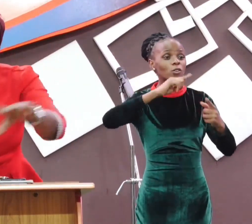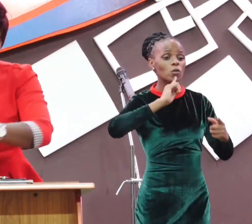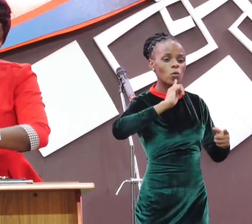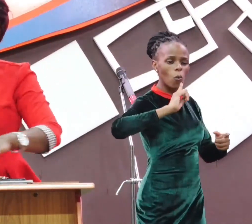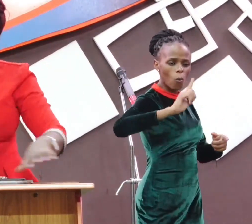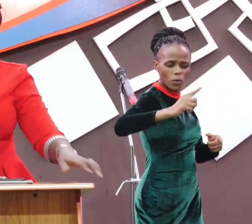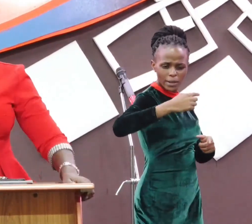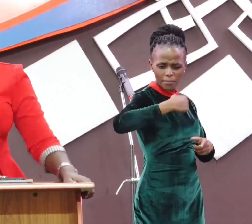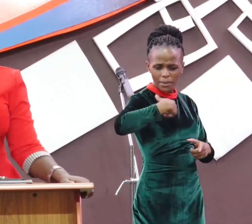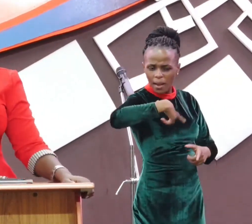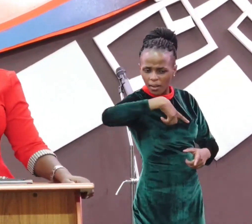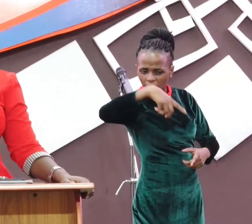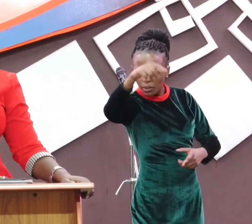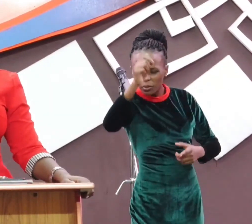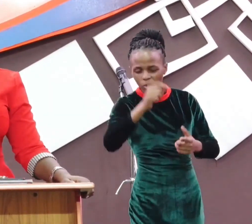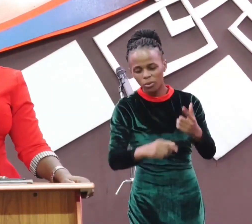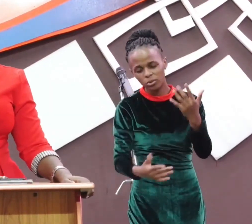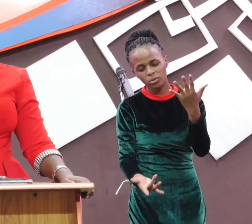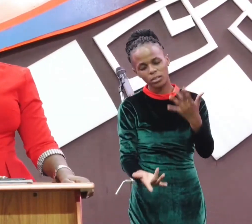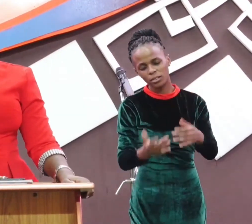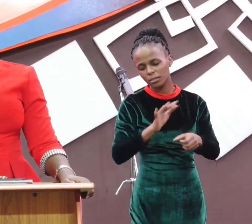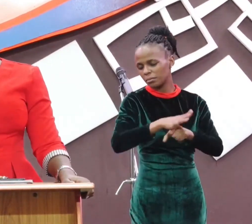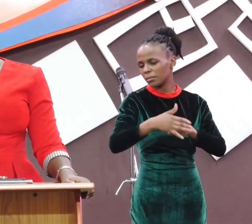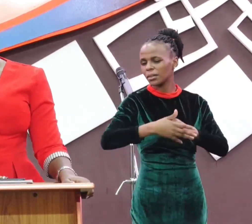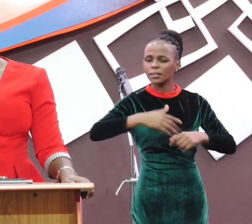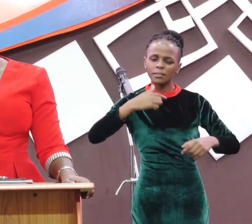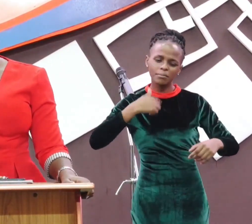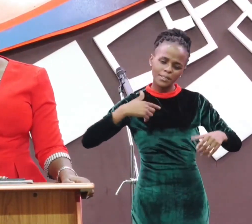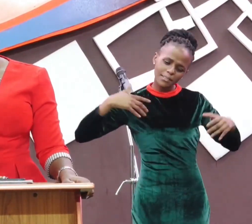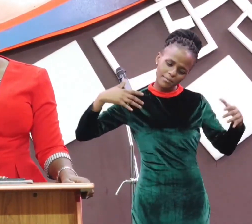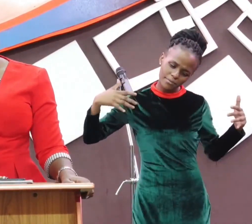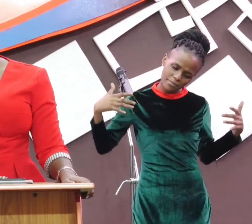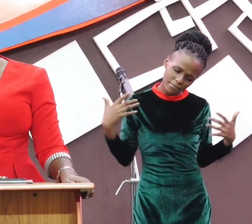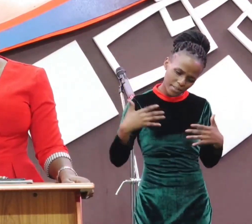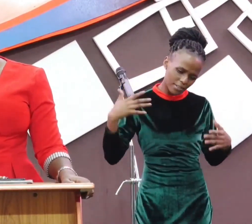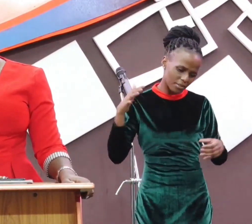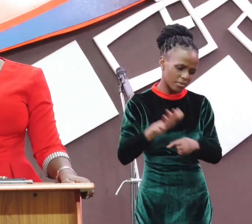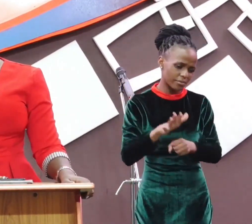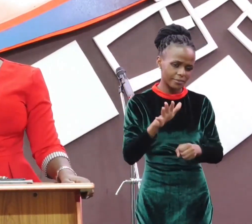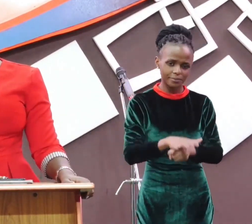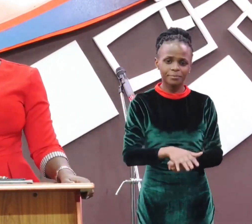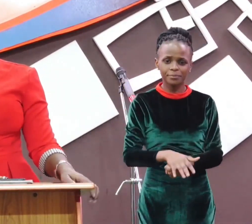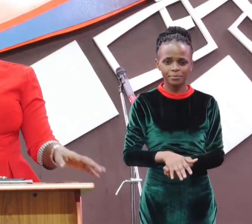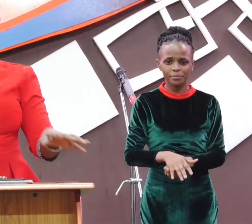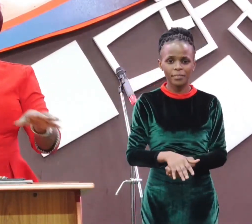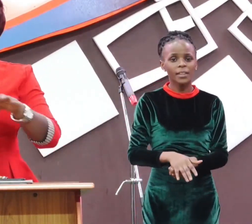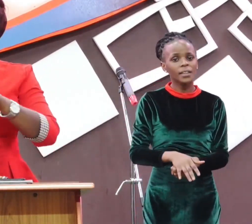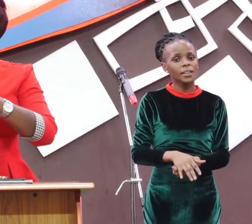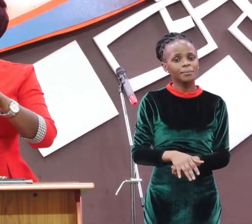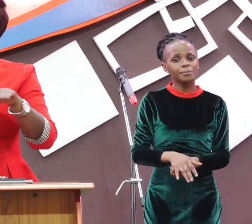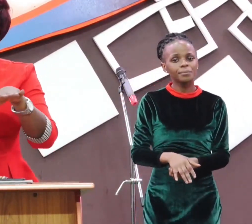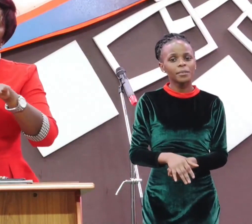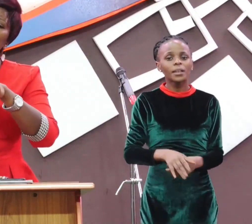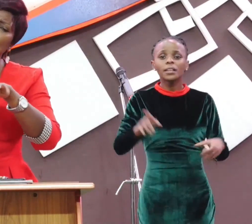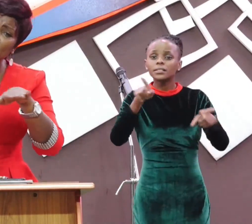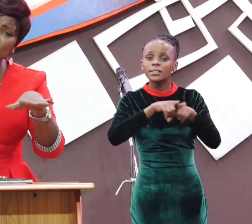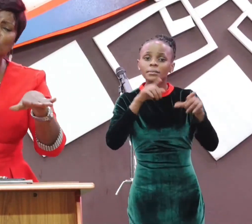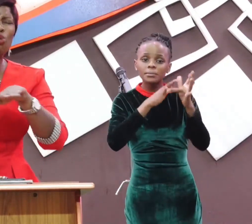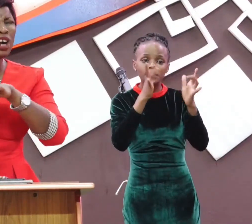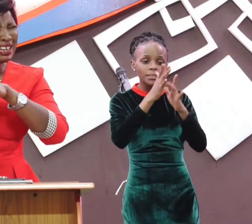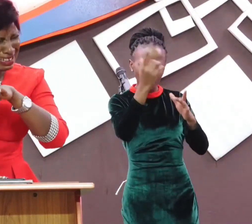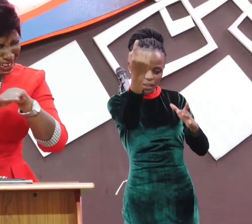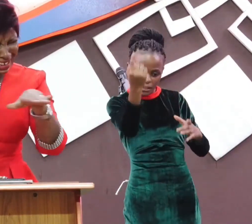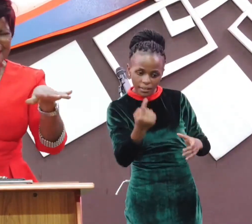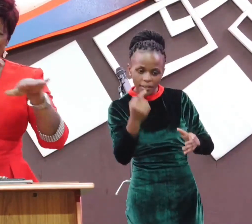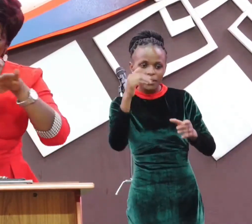things have terrified me, but the one of pointing me to go to hell terrified me so much. Yesu yajira mu